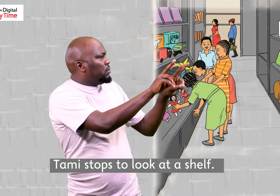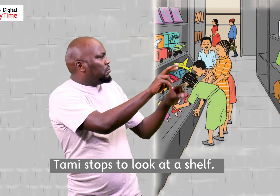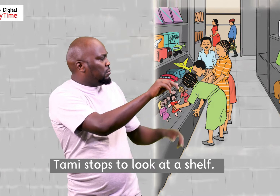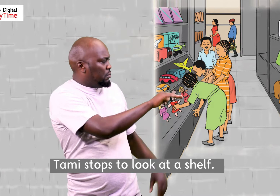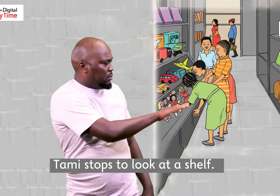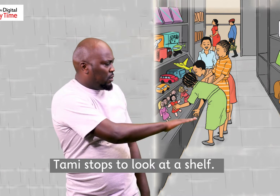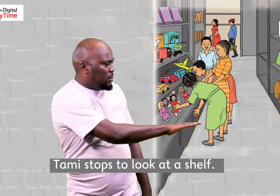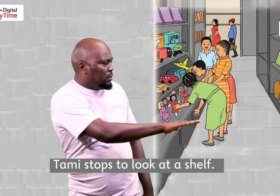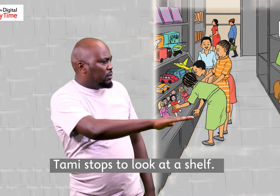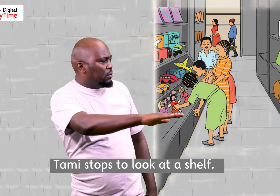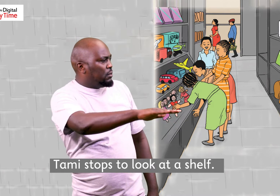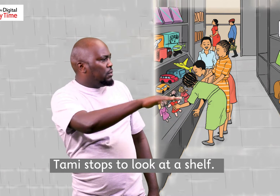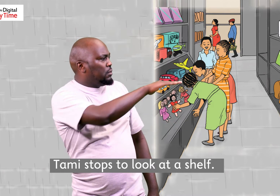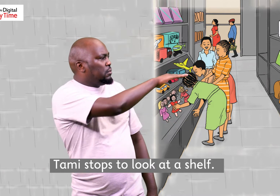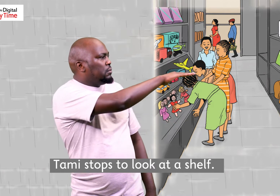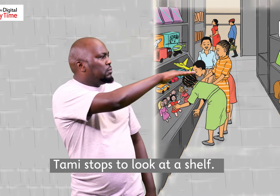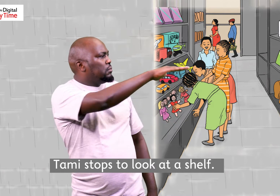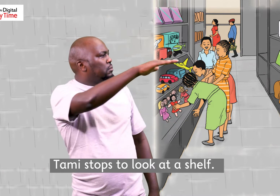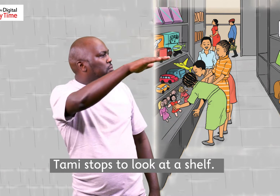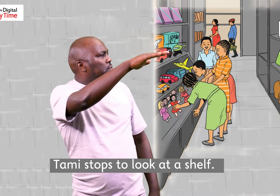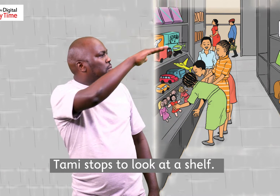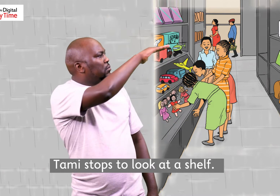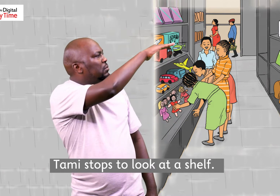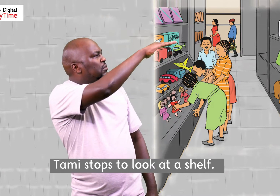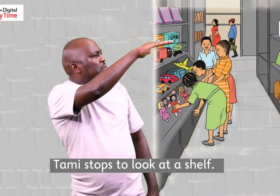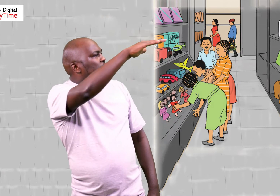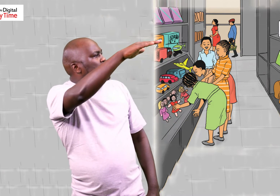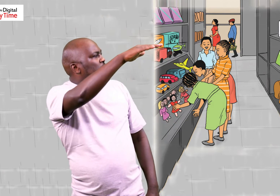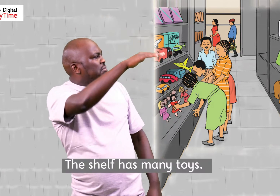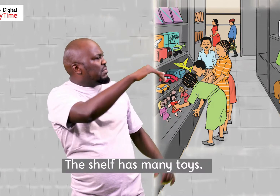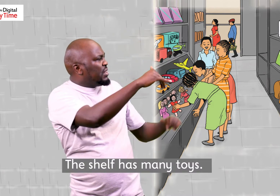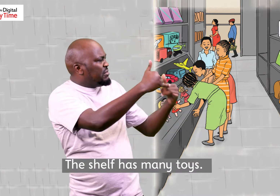Tammy stops to look at a shelf.